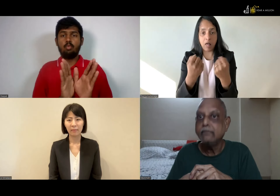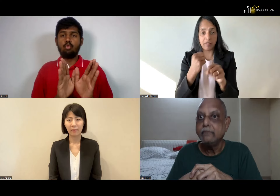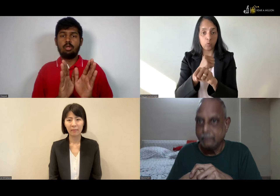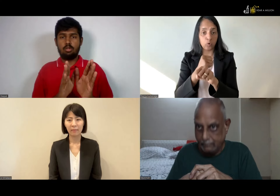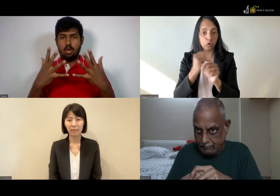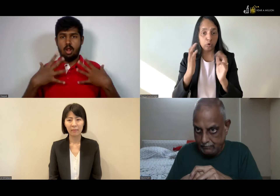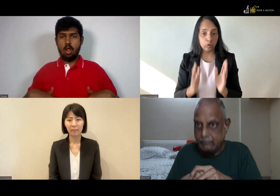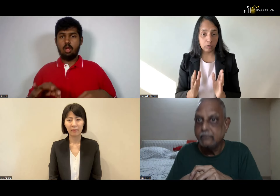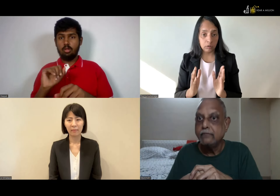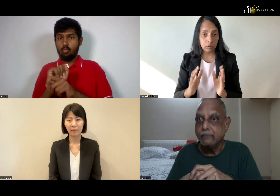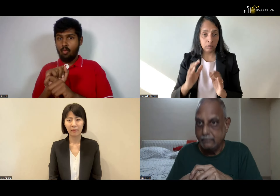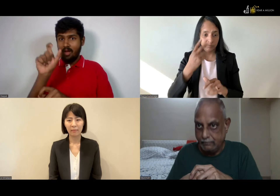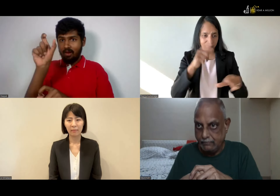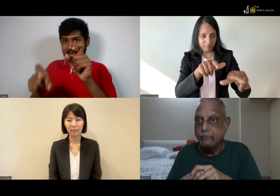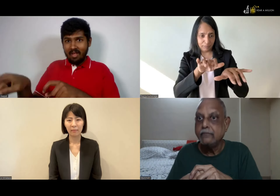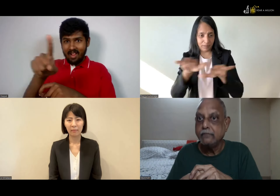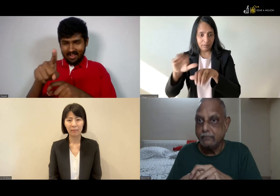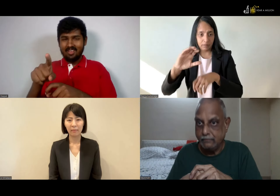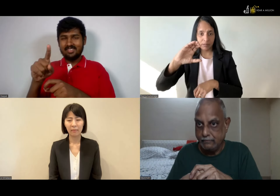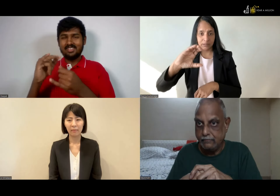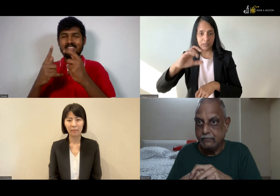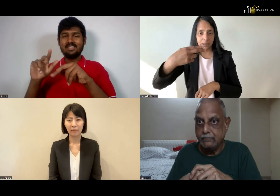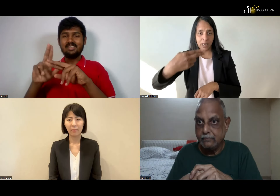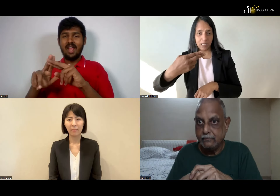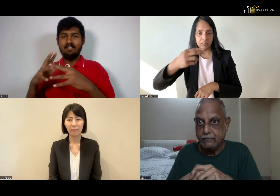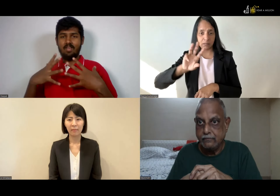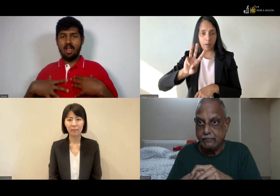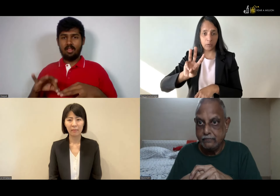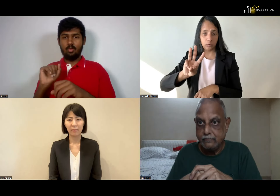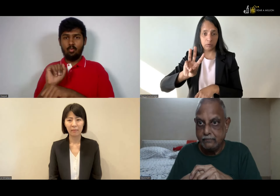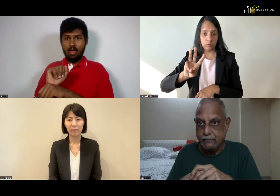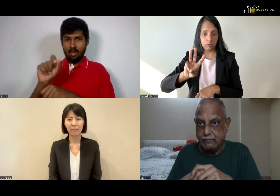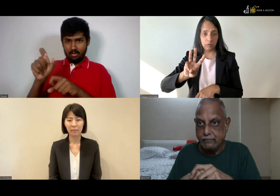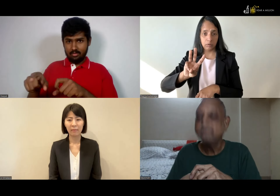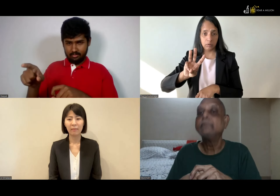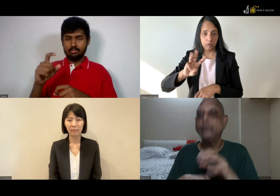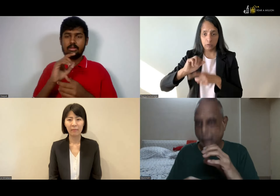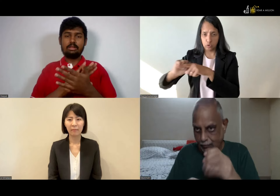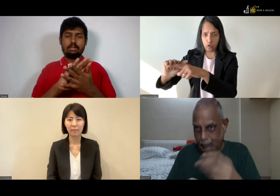community health workers. You know, I just typed it out.